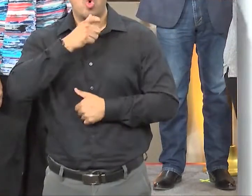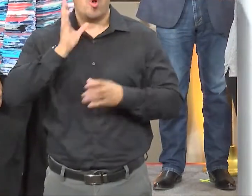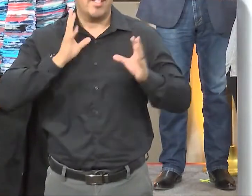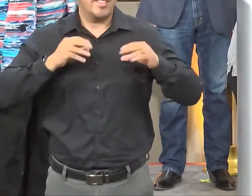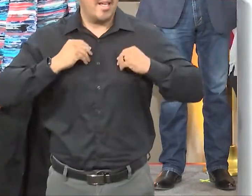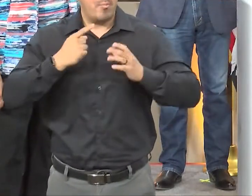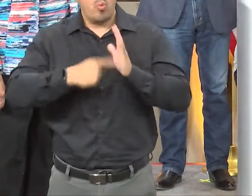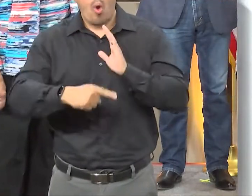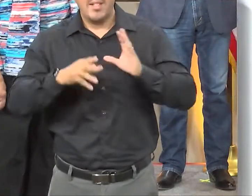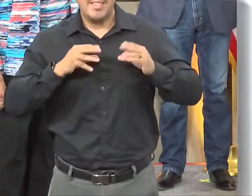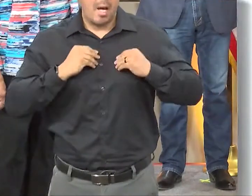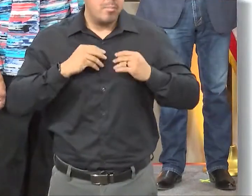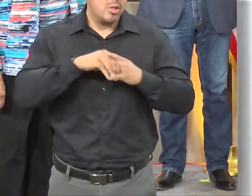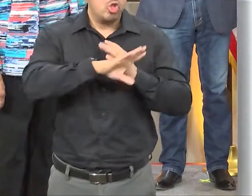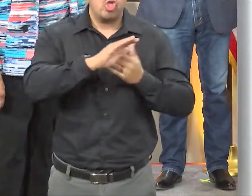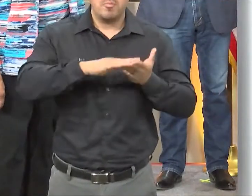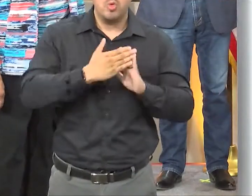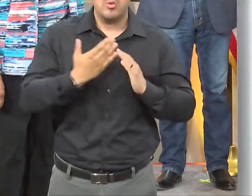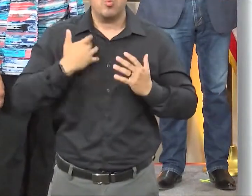in your community.